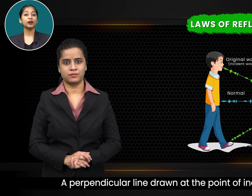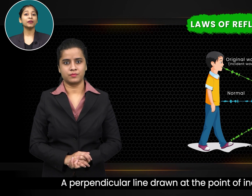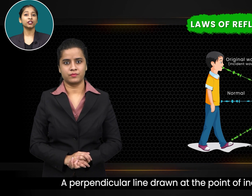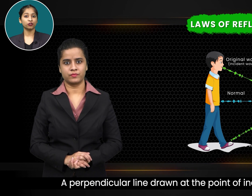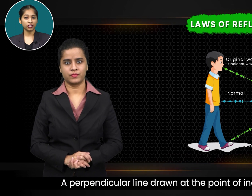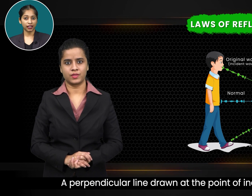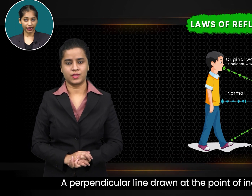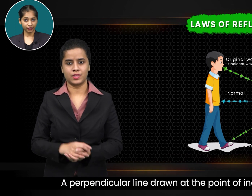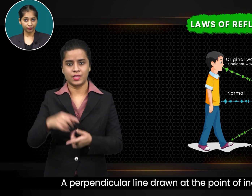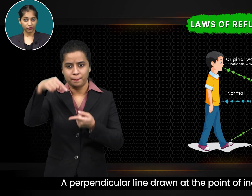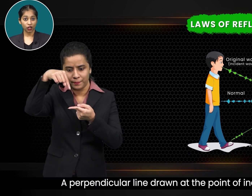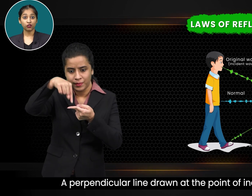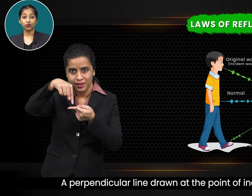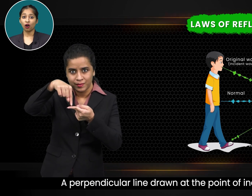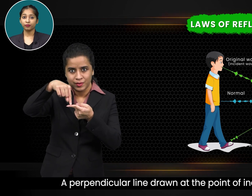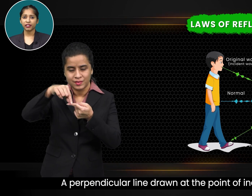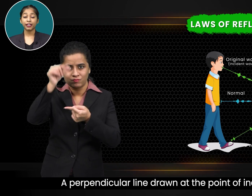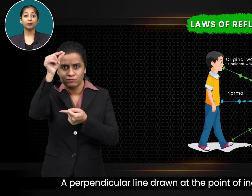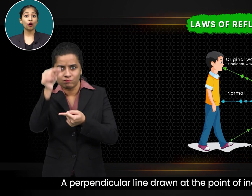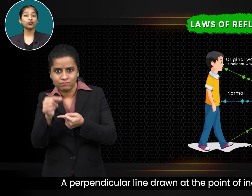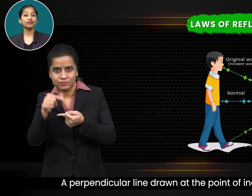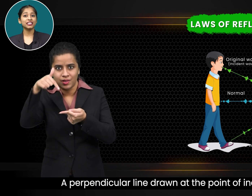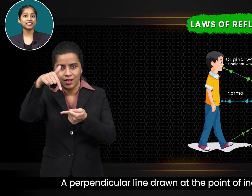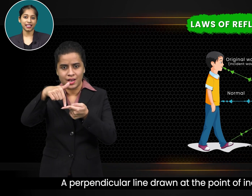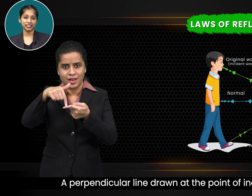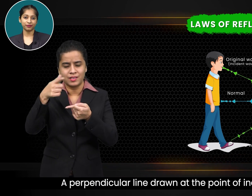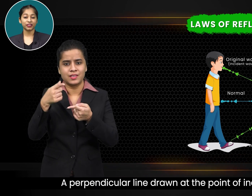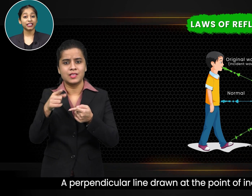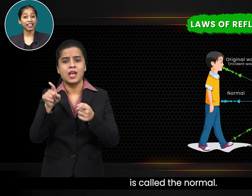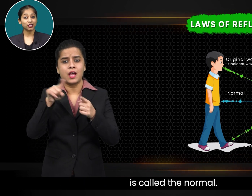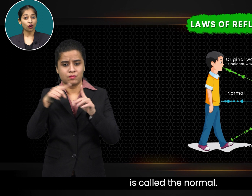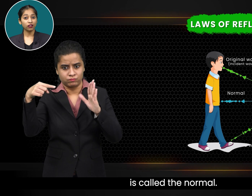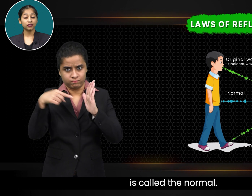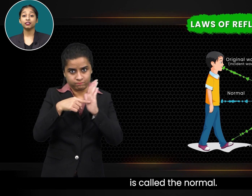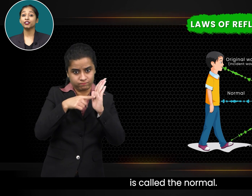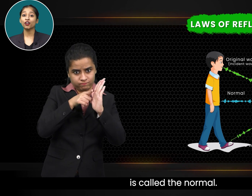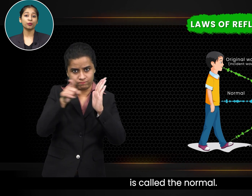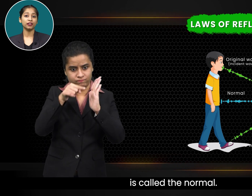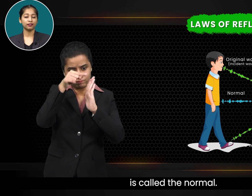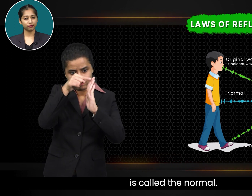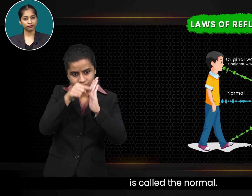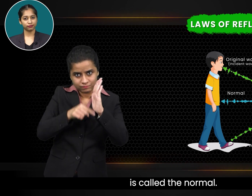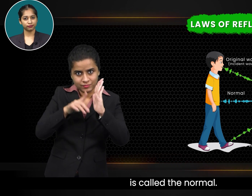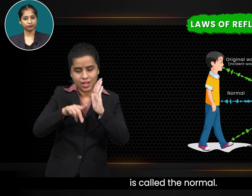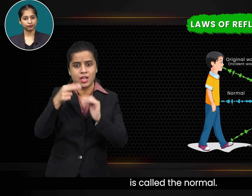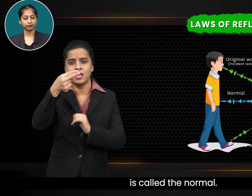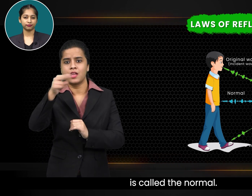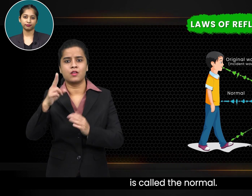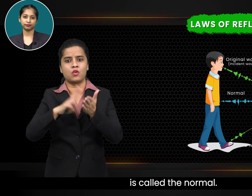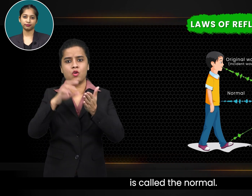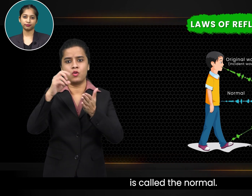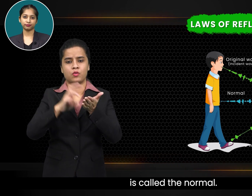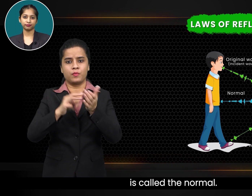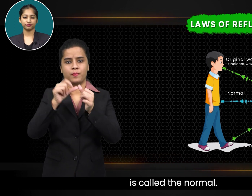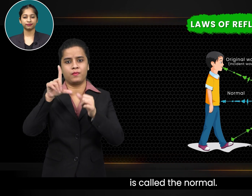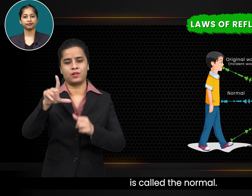A perpendicular line drawn at the point of incidence is called the normal.